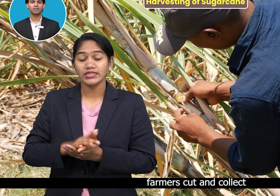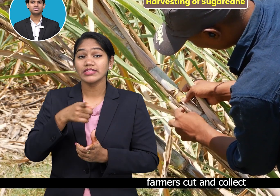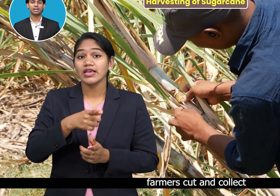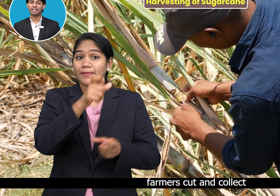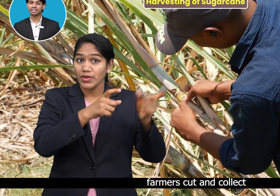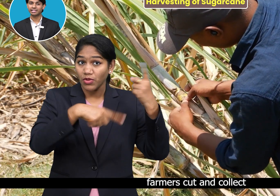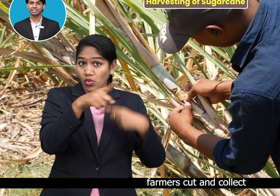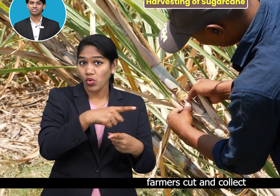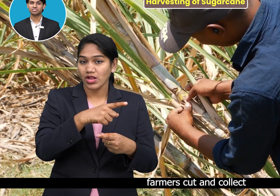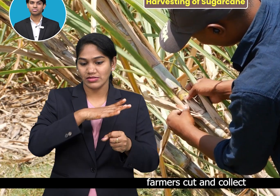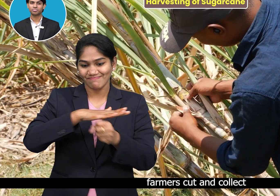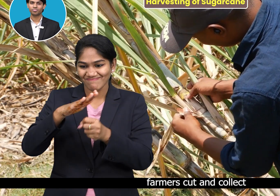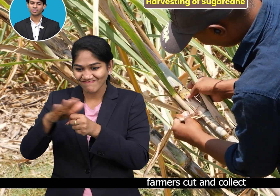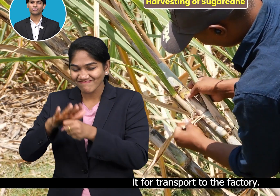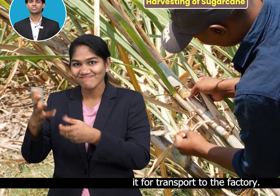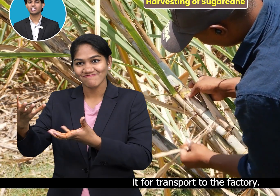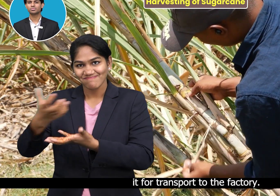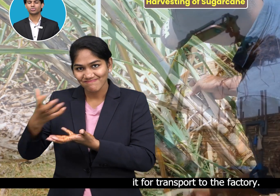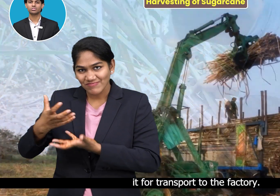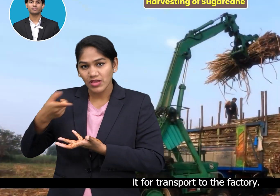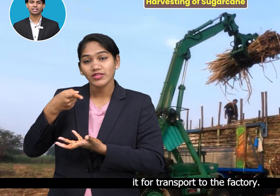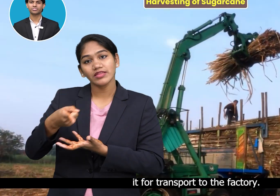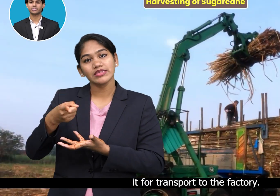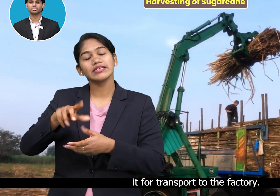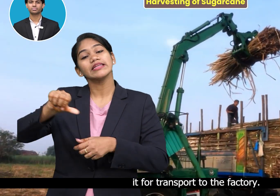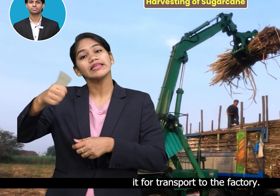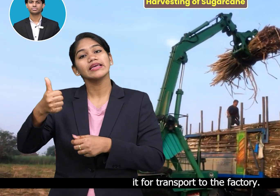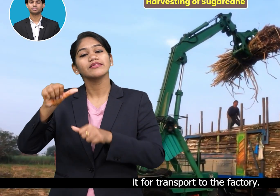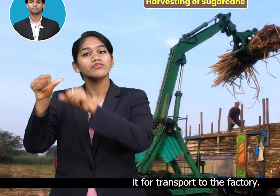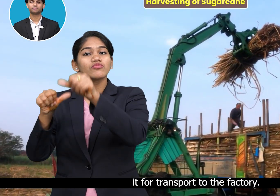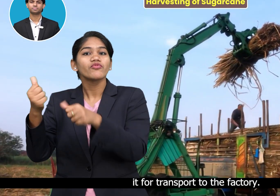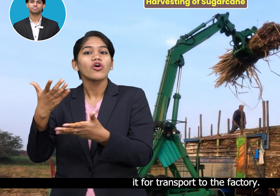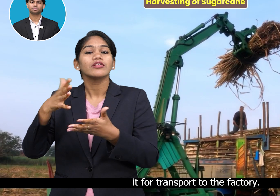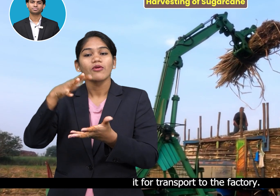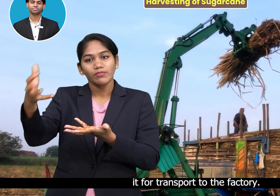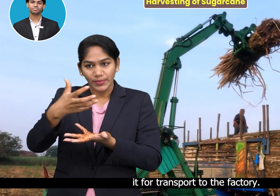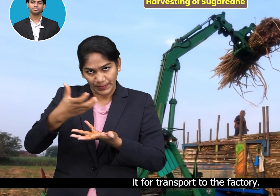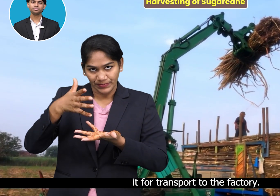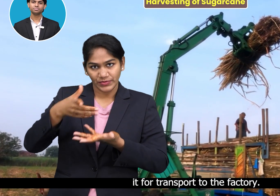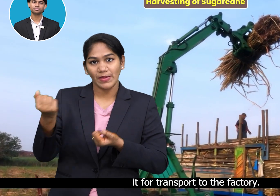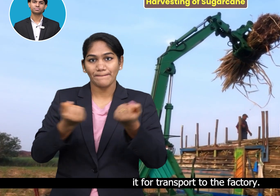farmers cut and collect it for transport to the factory.